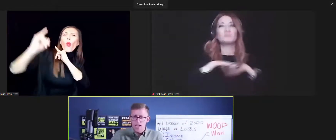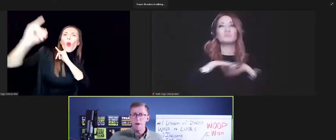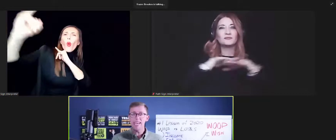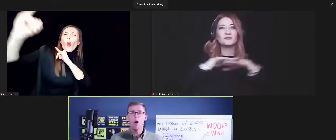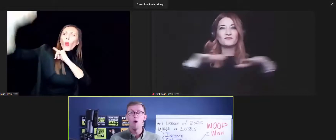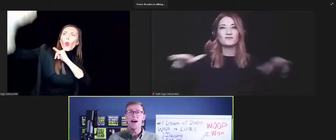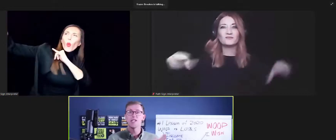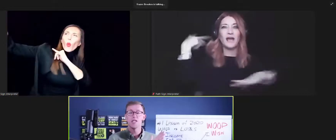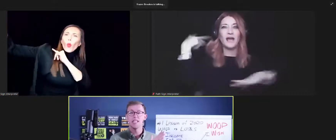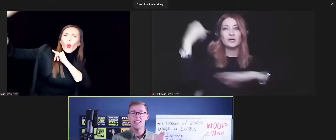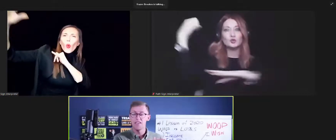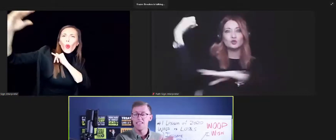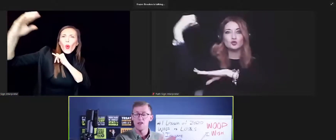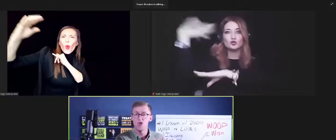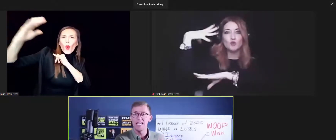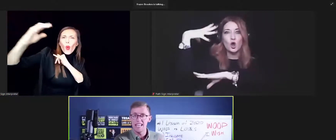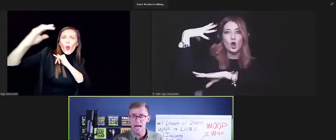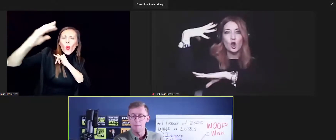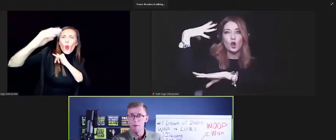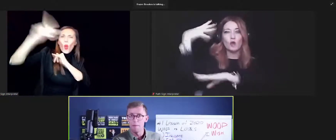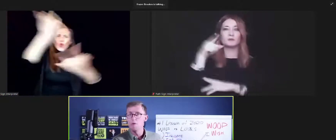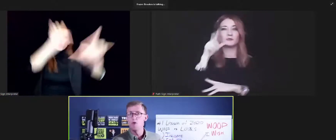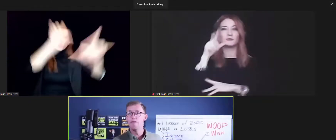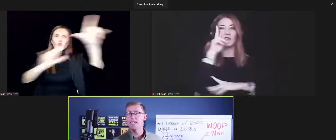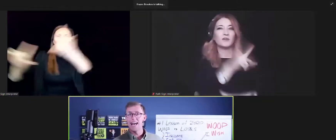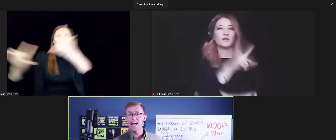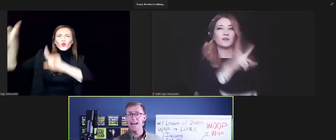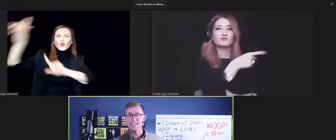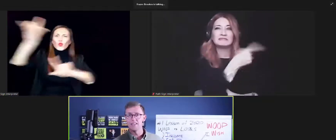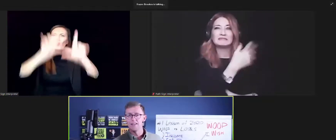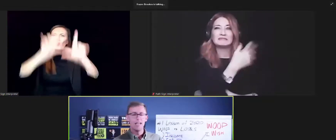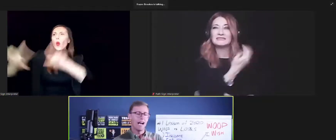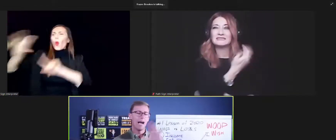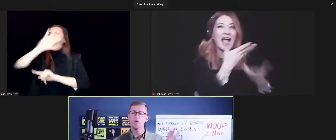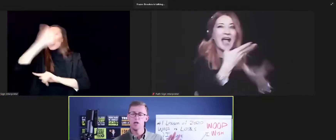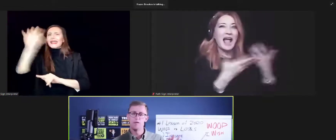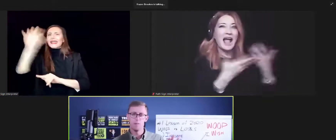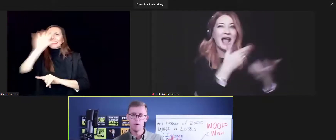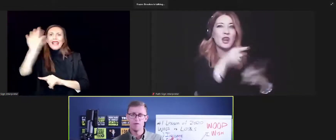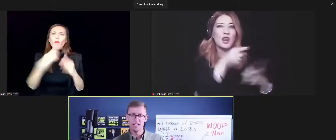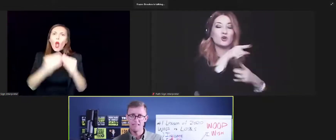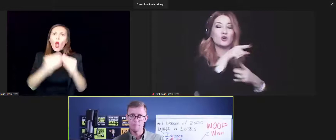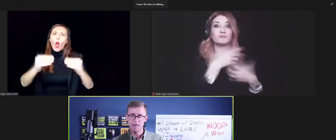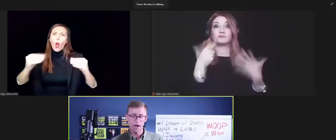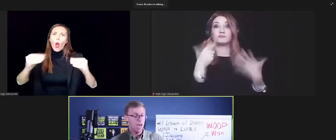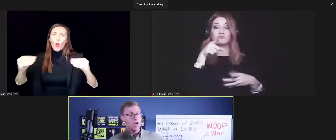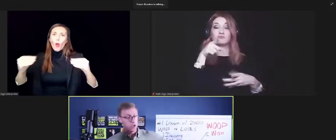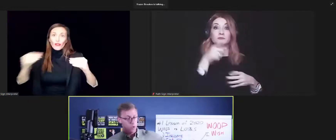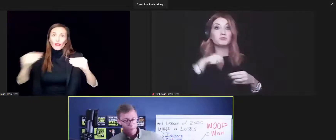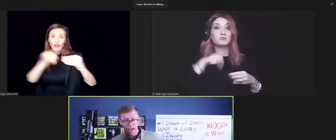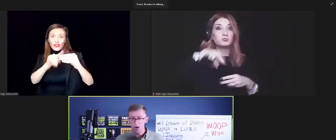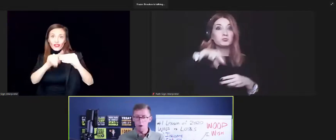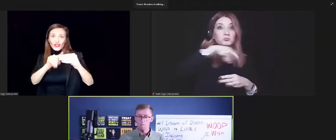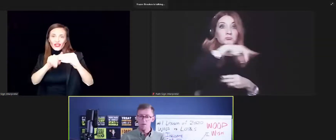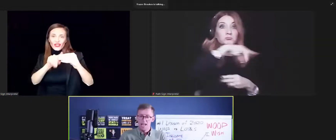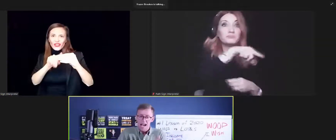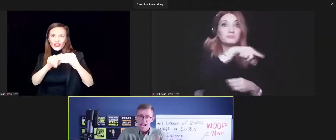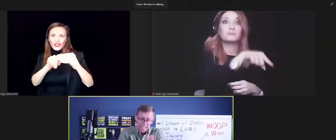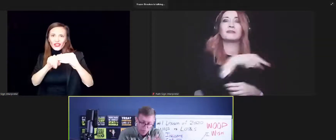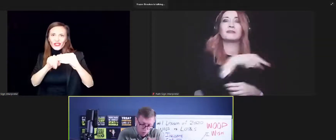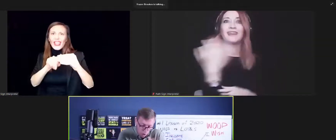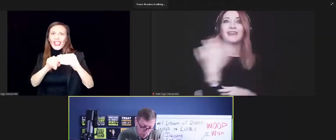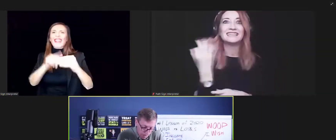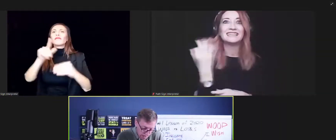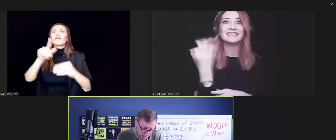pick it up, and it's the genie lamp from the movie Aladdin. I absolutely love the movie Aladdin, by the way. So I pick it up, I give